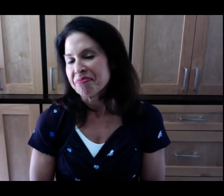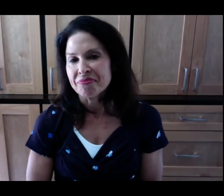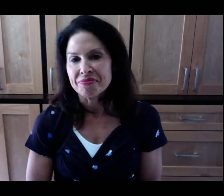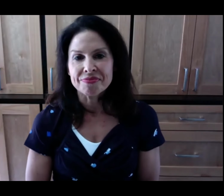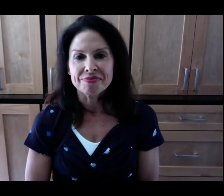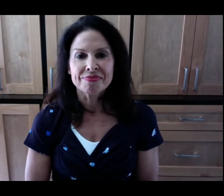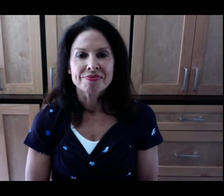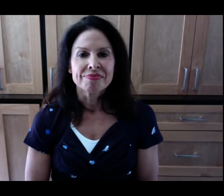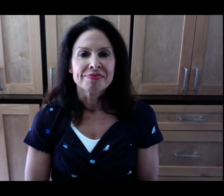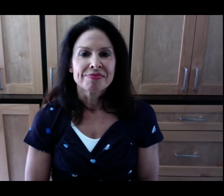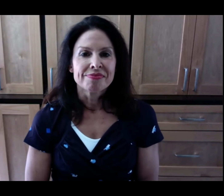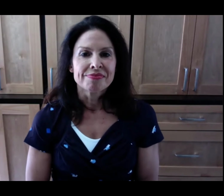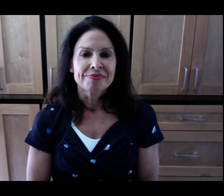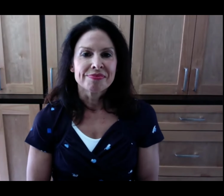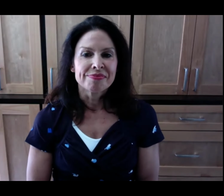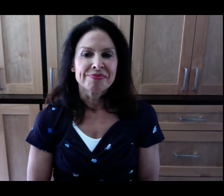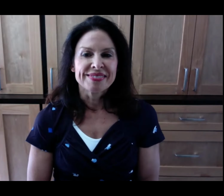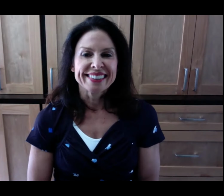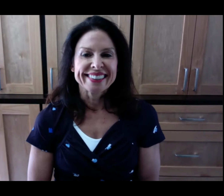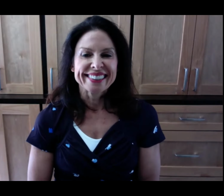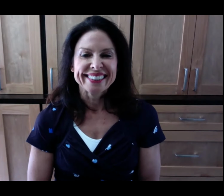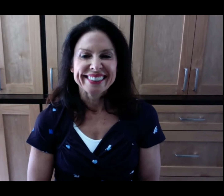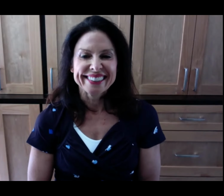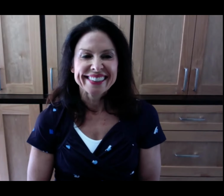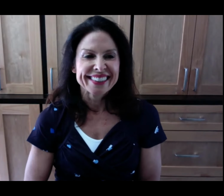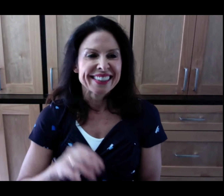was a great way for them to show leadership also.